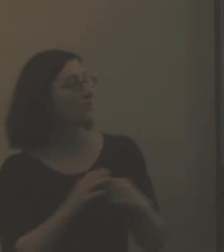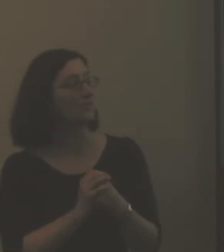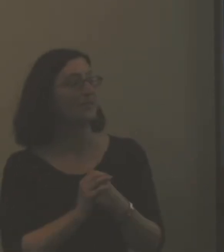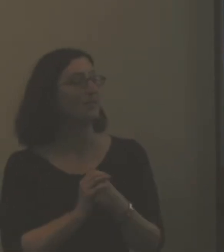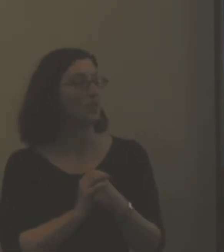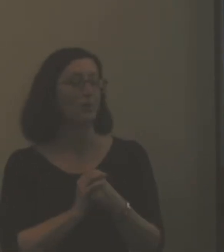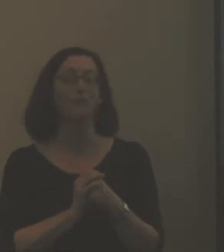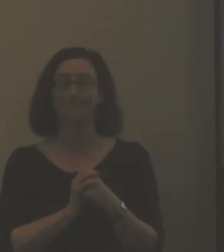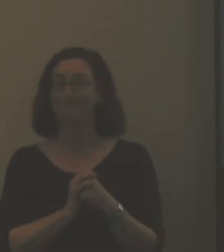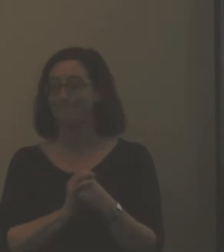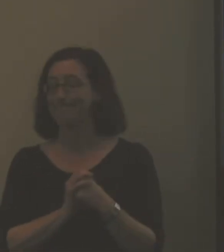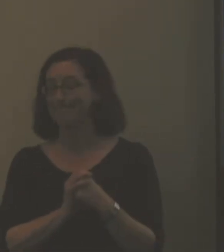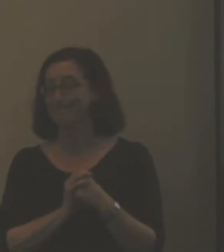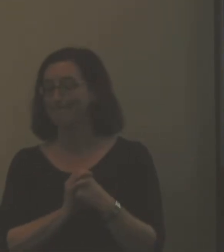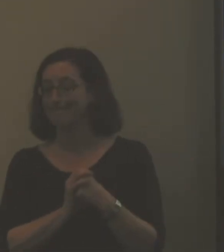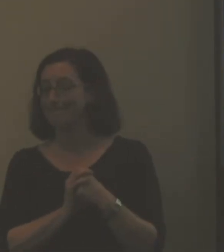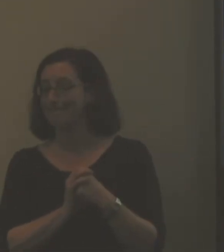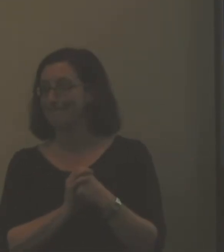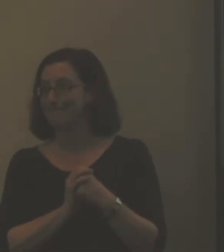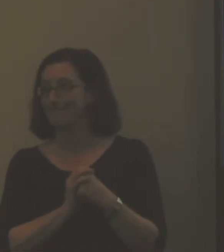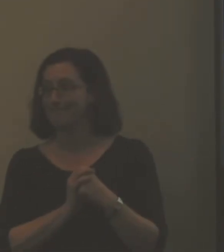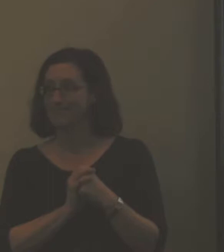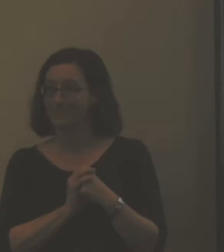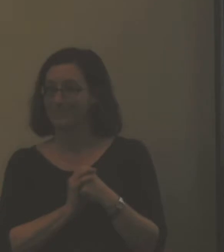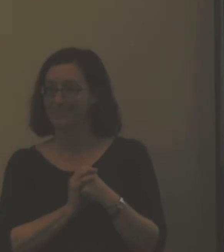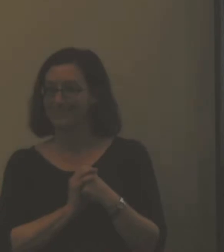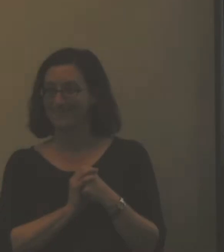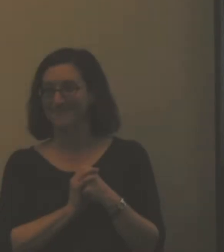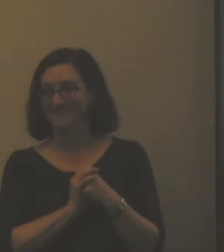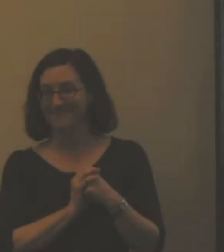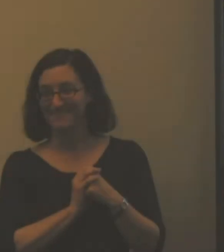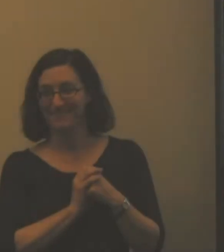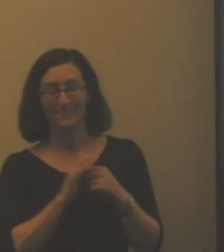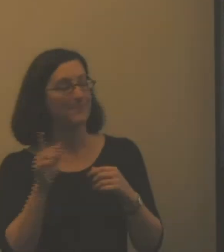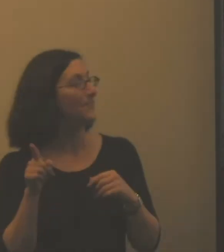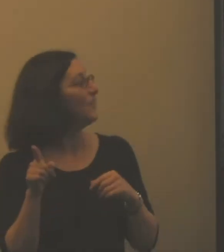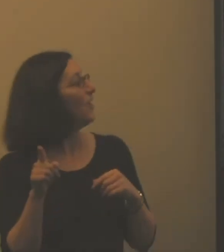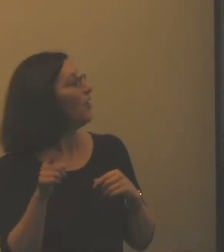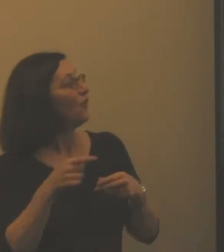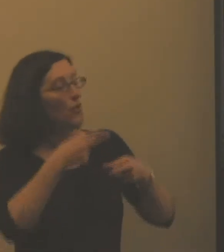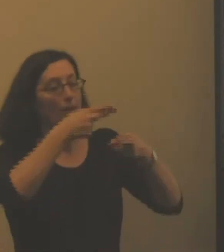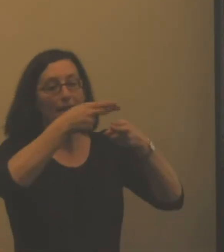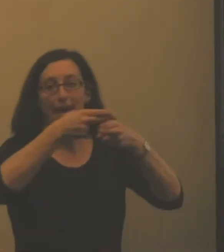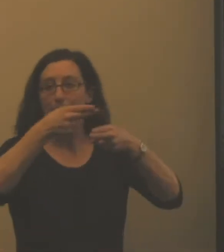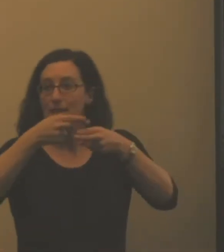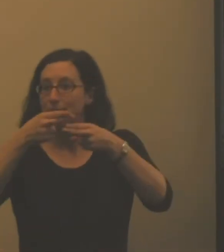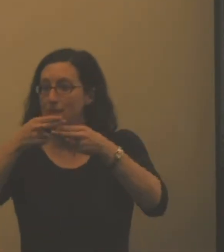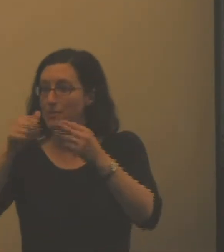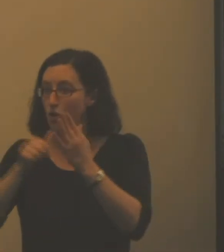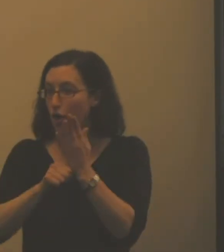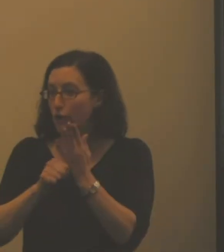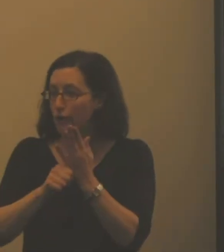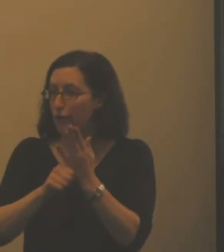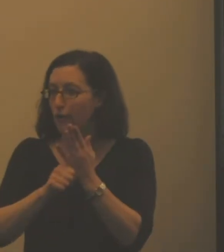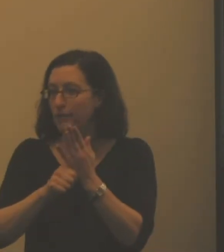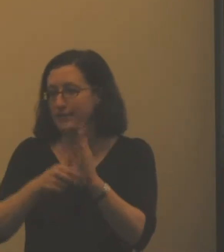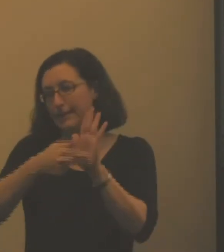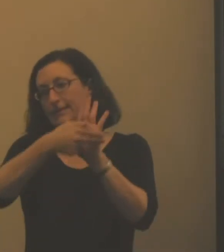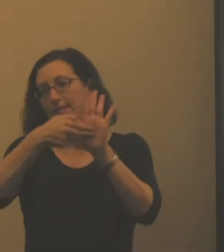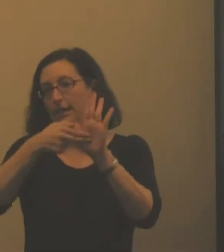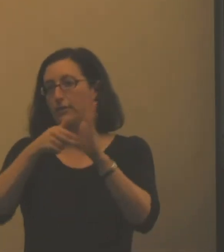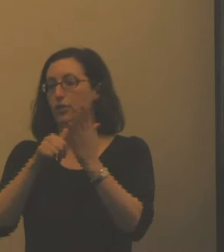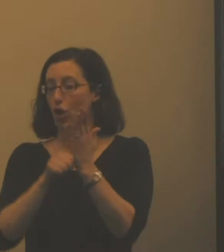Sure. See the interpreter. Great. So, so the headings are like headlines, right? And they